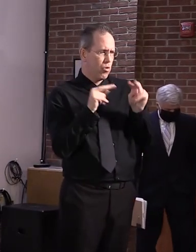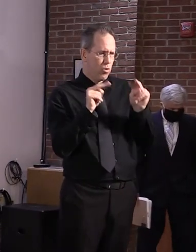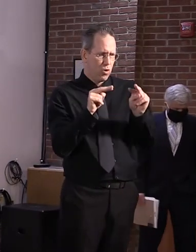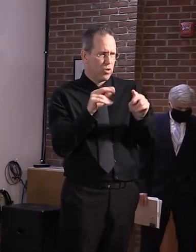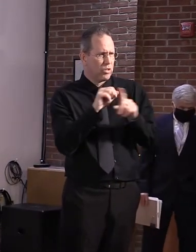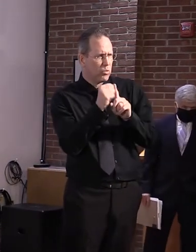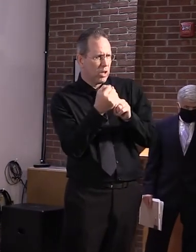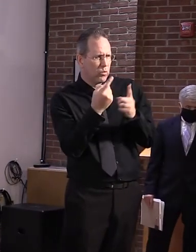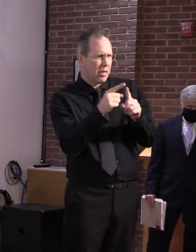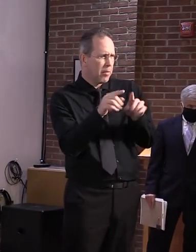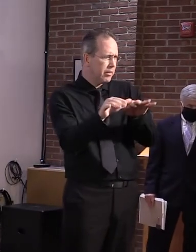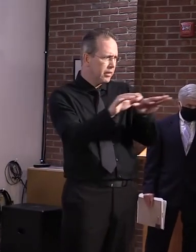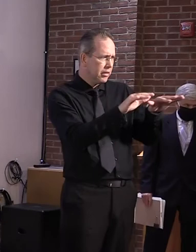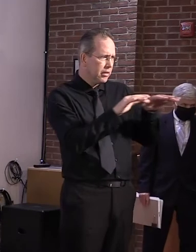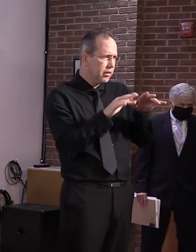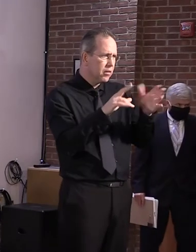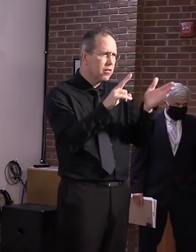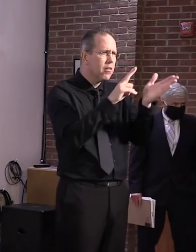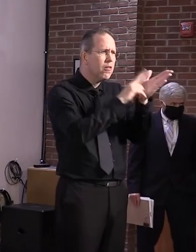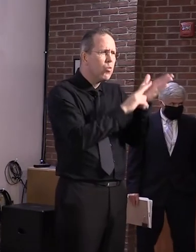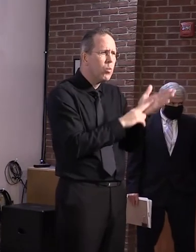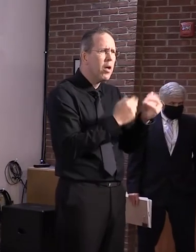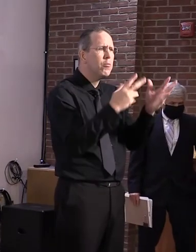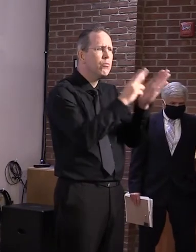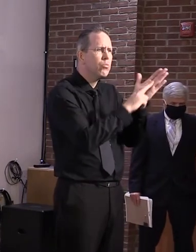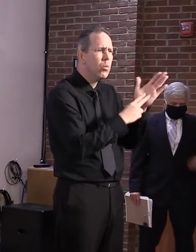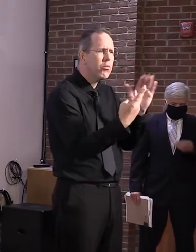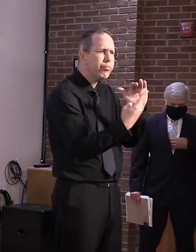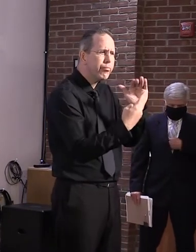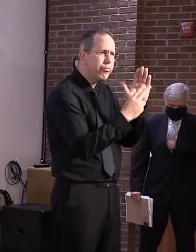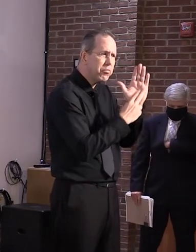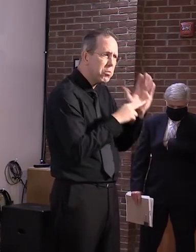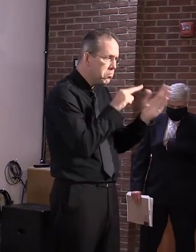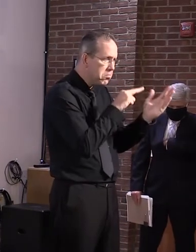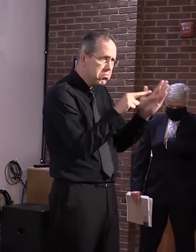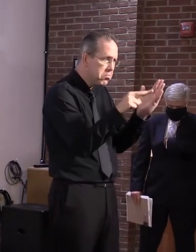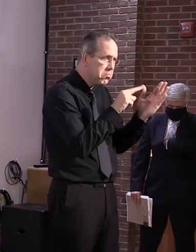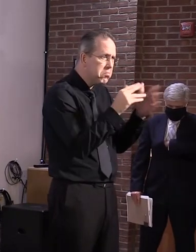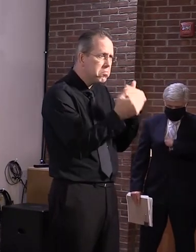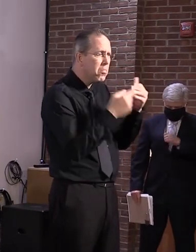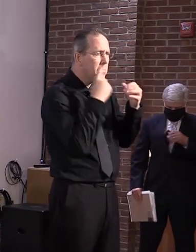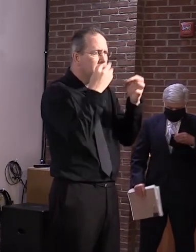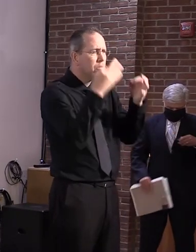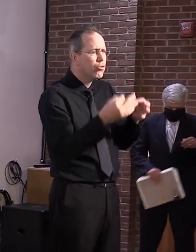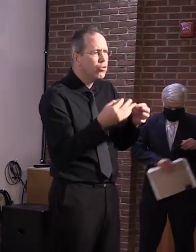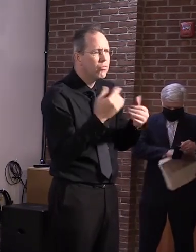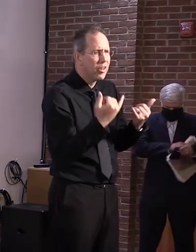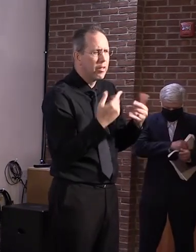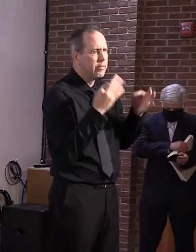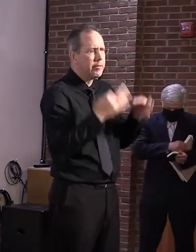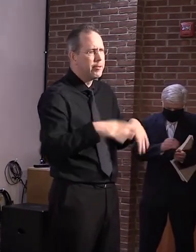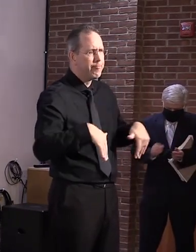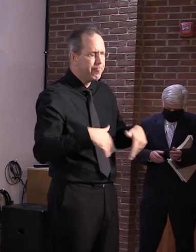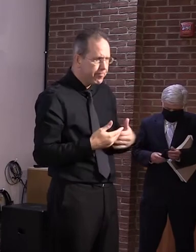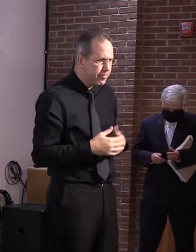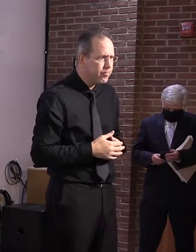working with the legislature that has created a select committee to take an in-depth look at the Vermont State Colleges